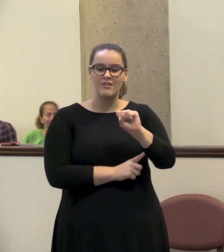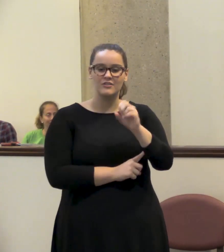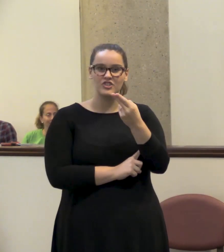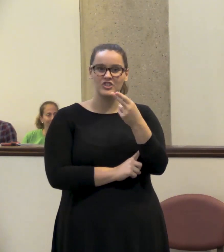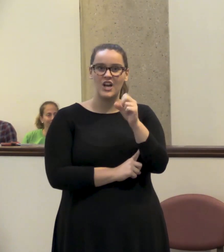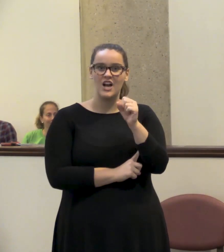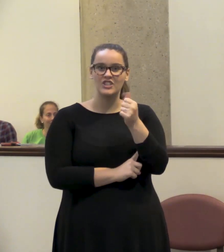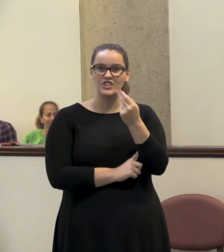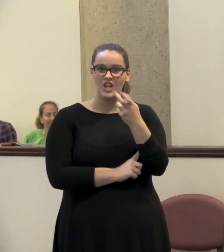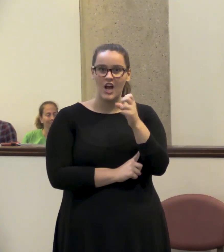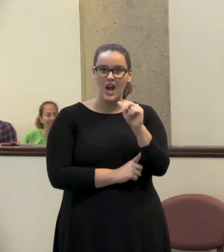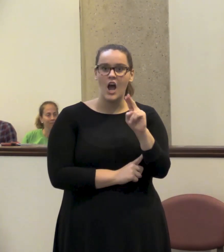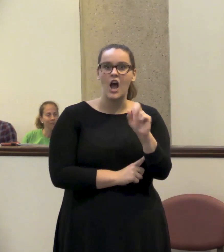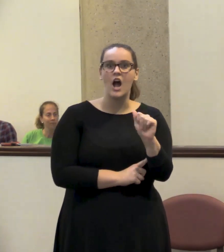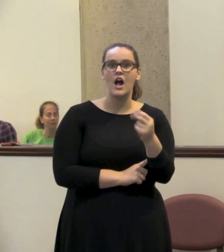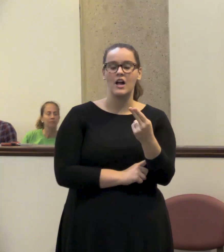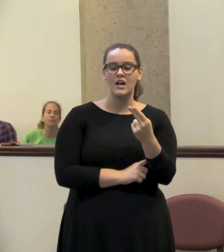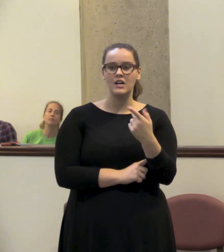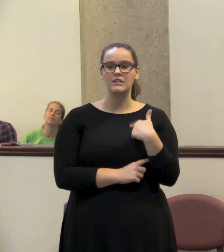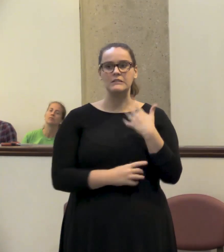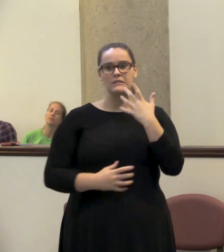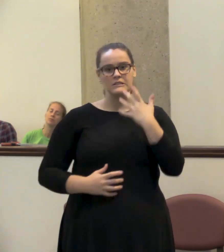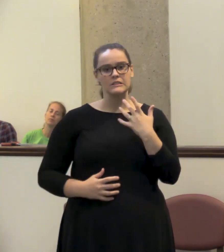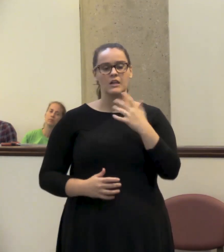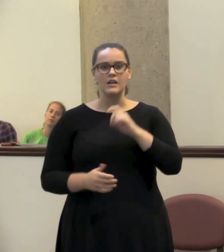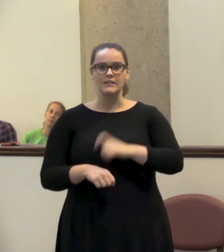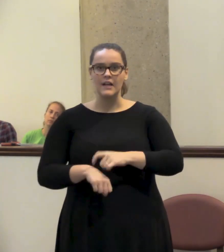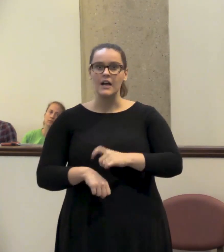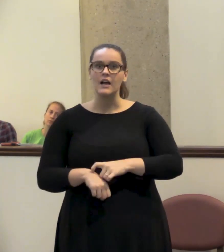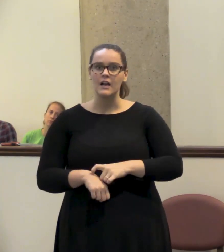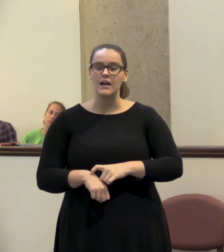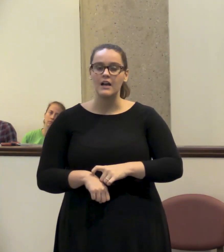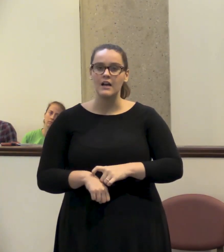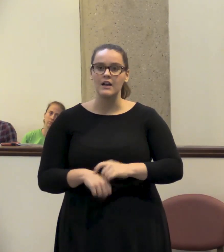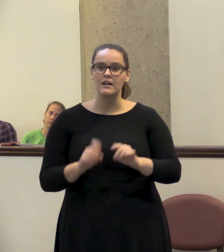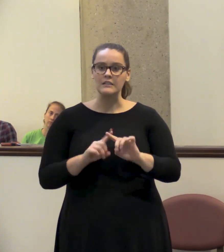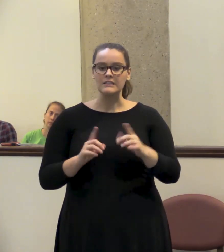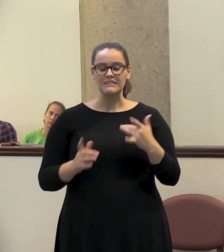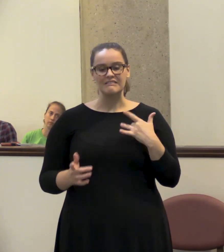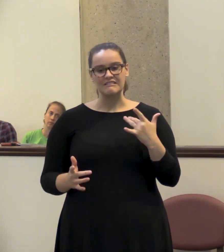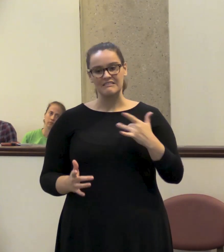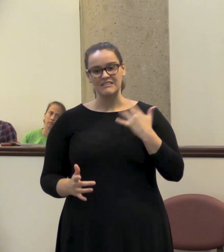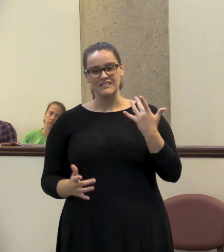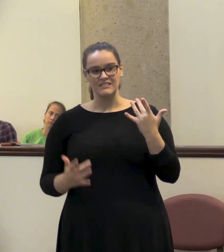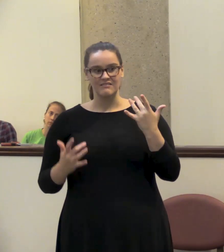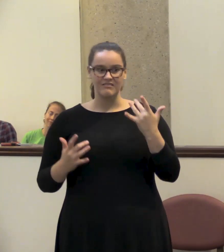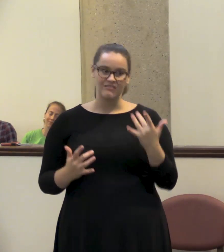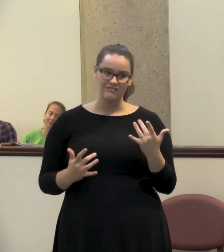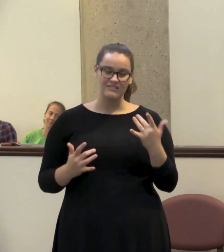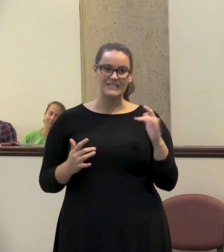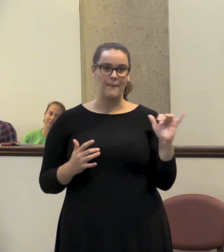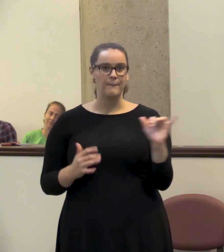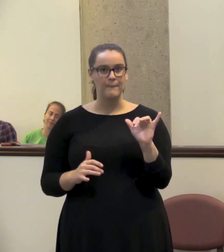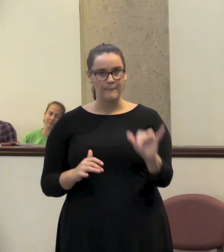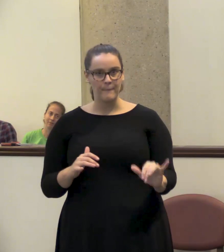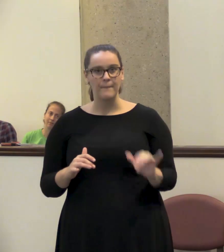The liturgy for this season is somber, and to be honest, it sometimes seems a little ominous to my ears. The words I will hear